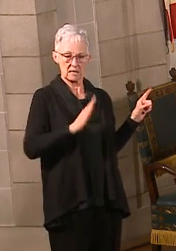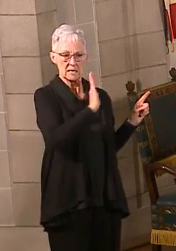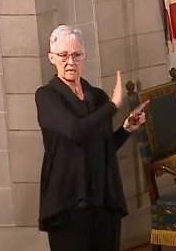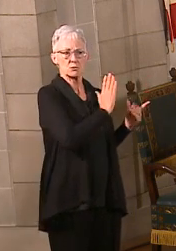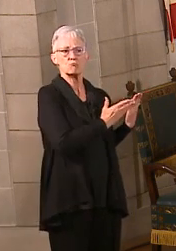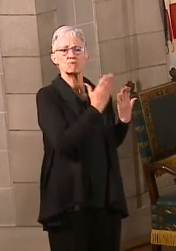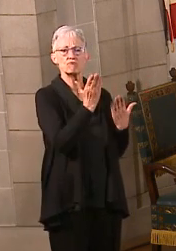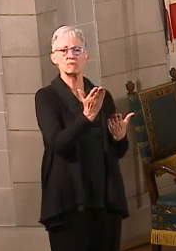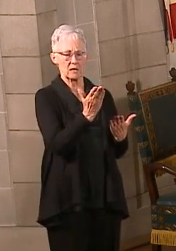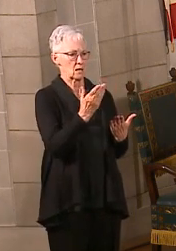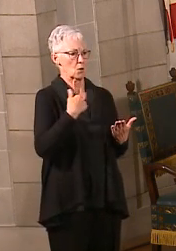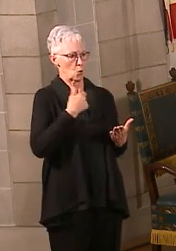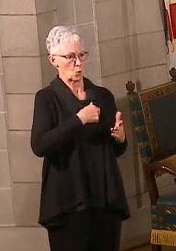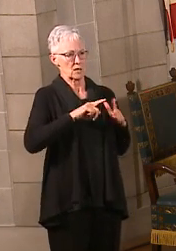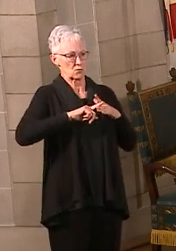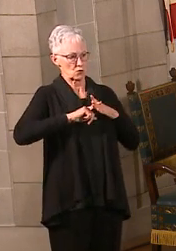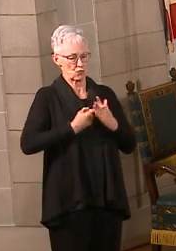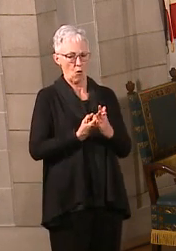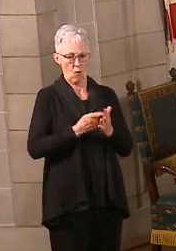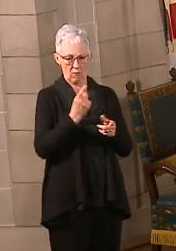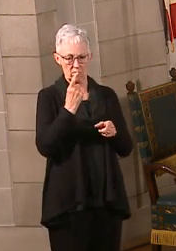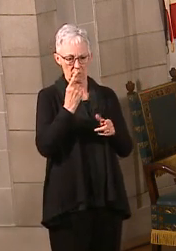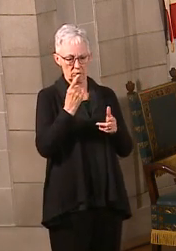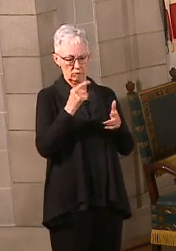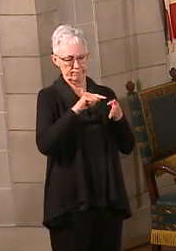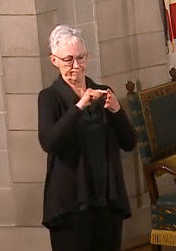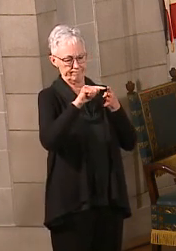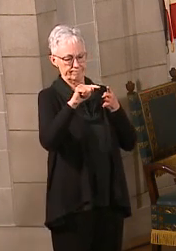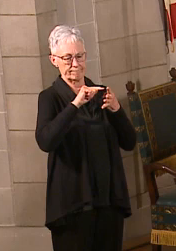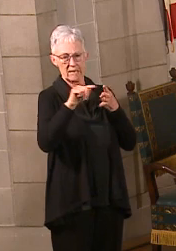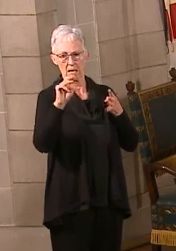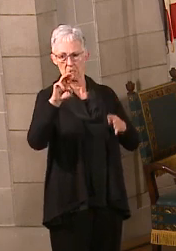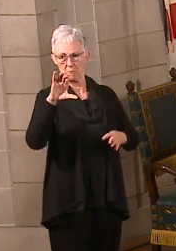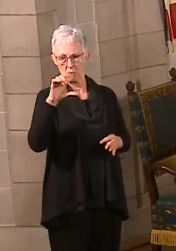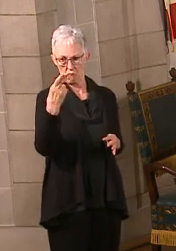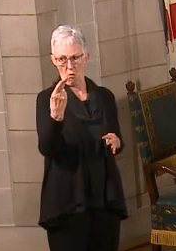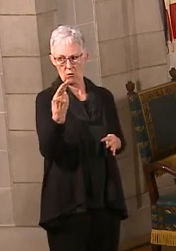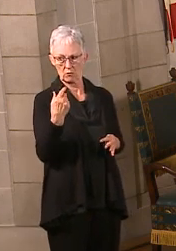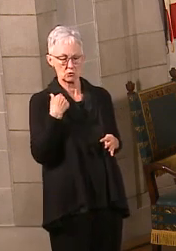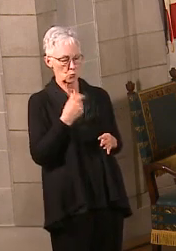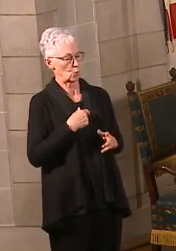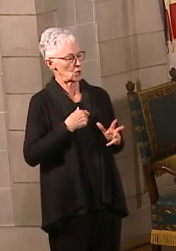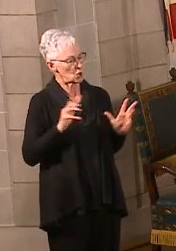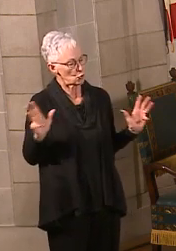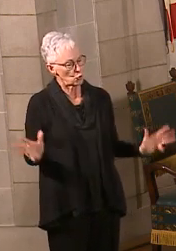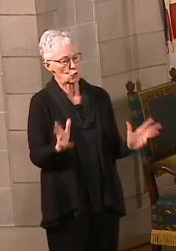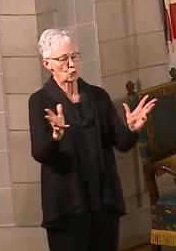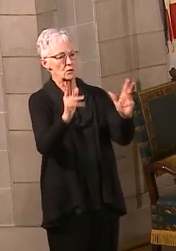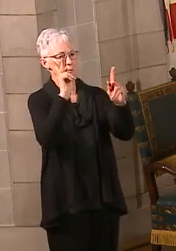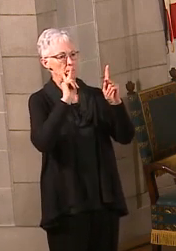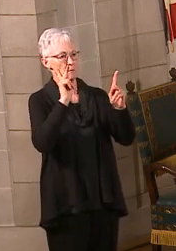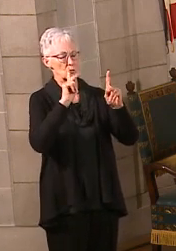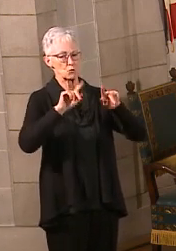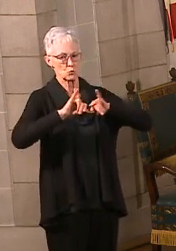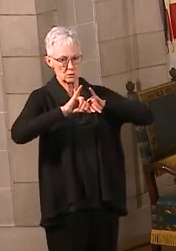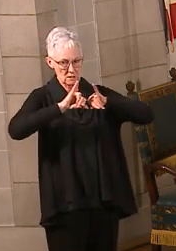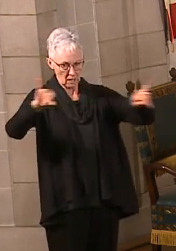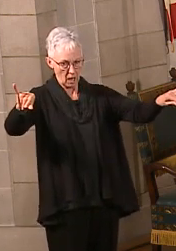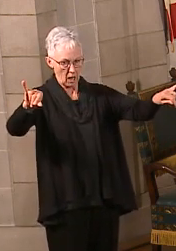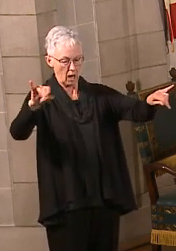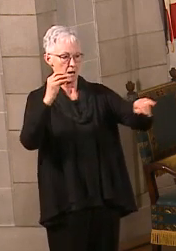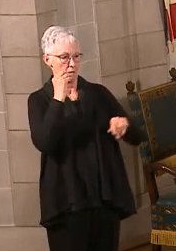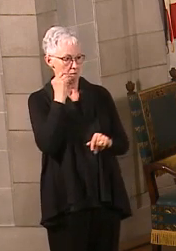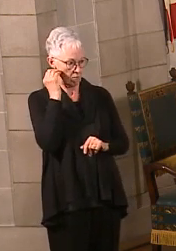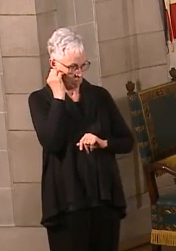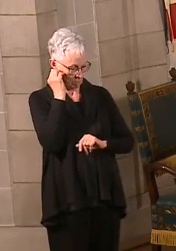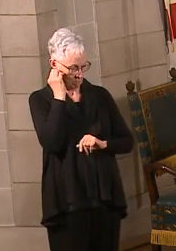March to begin the process of flexing this stay-at-home message while continuing essential services to